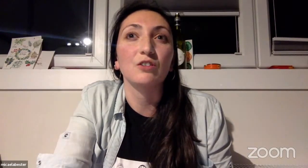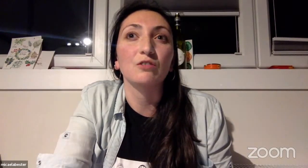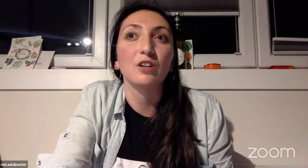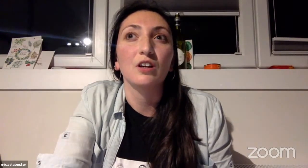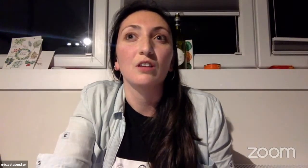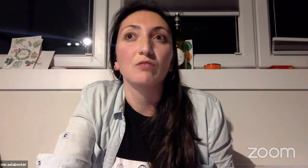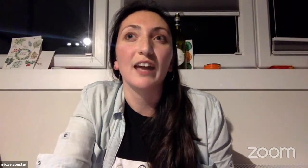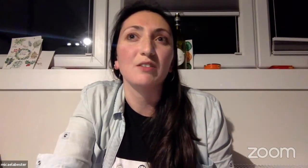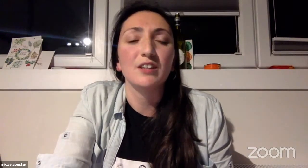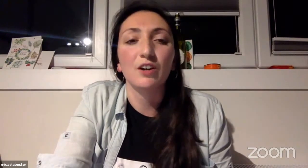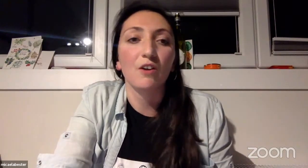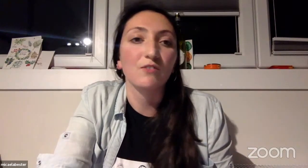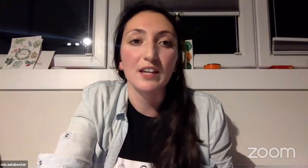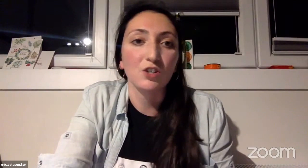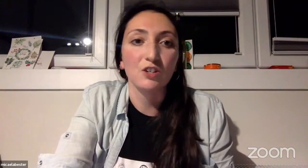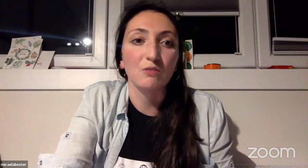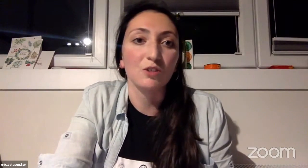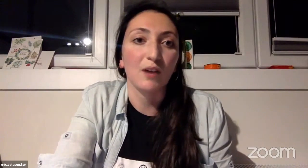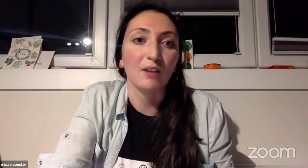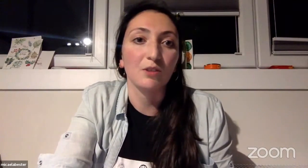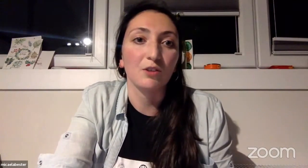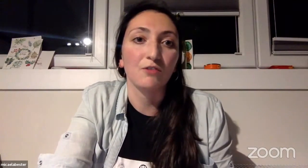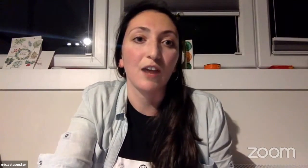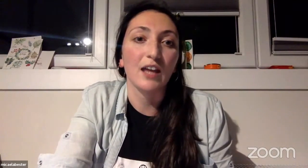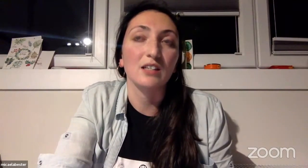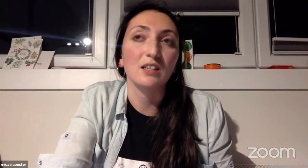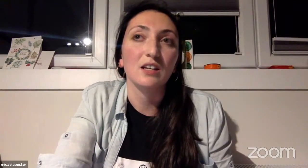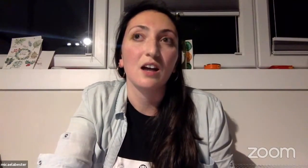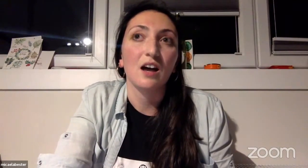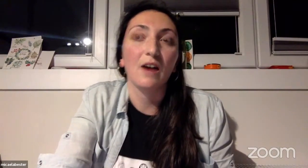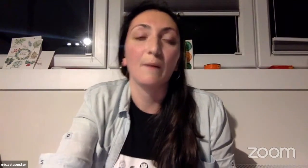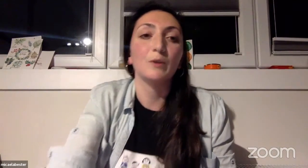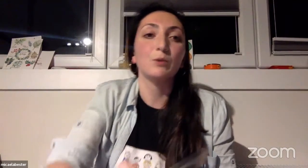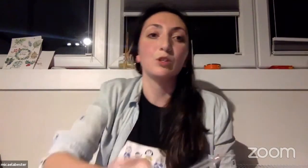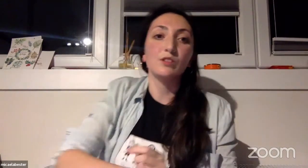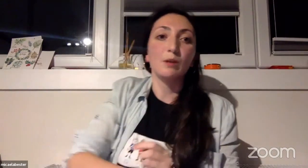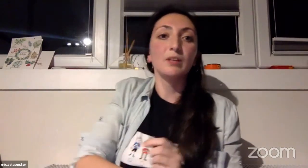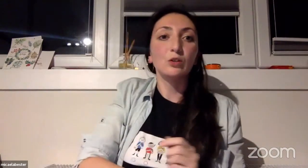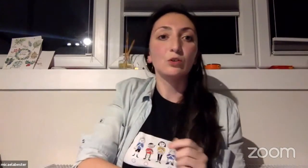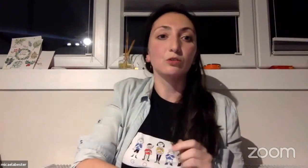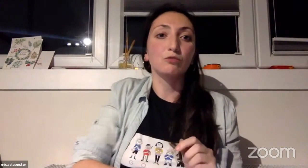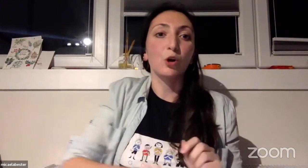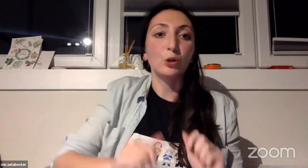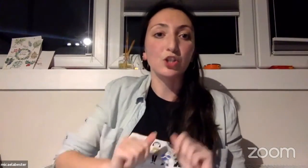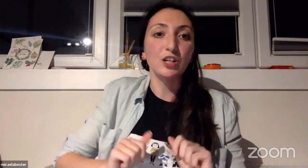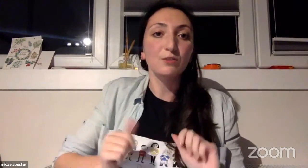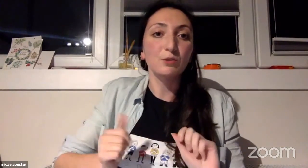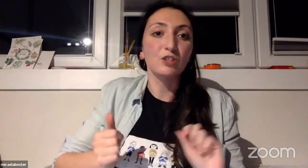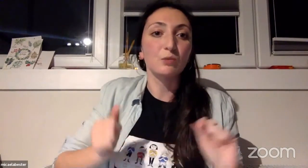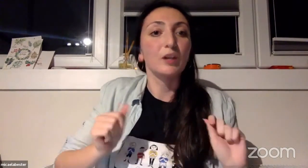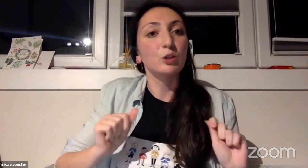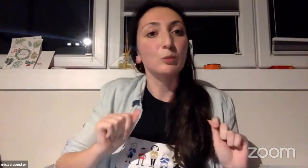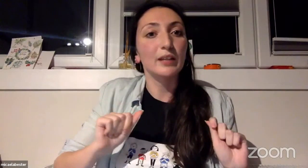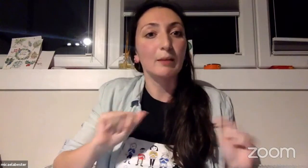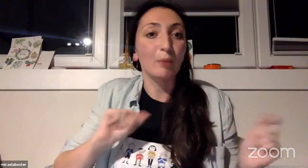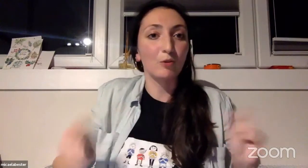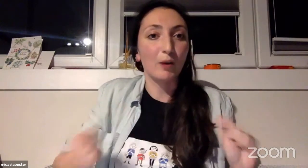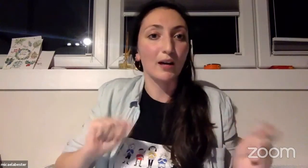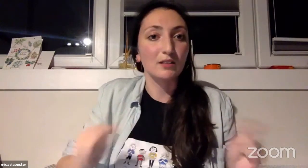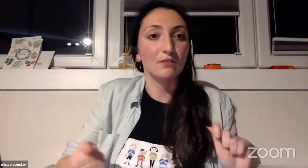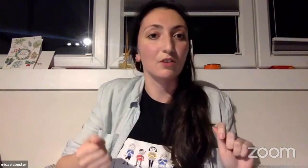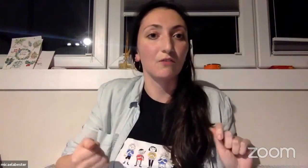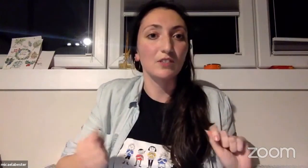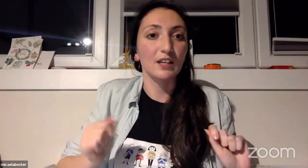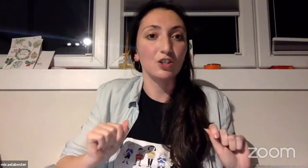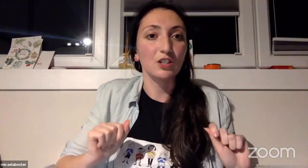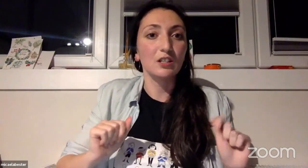and you're recounting a conversation you had with your friend, you would use something called role shift, which is where you play both